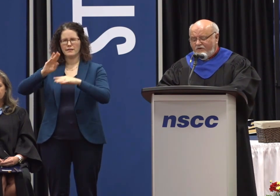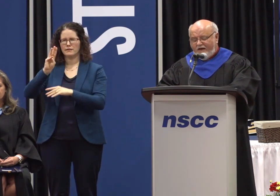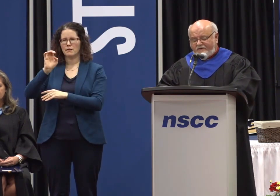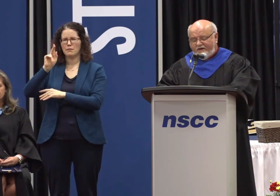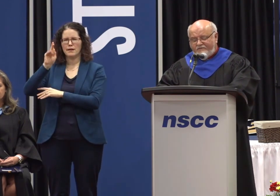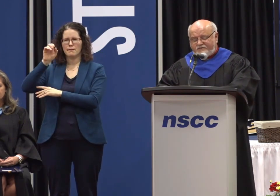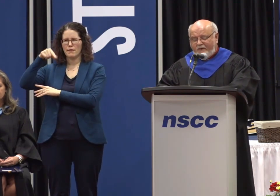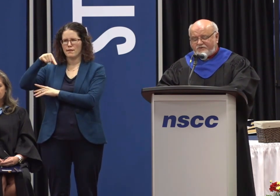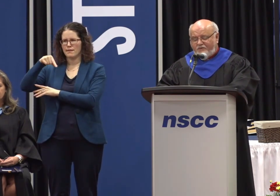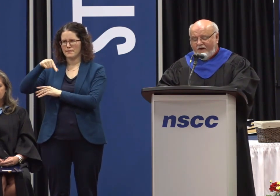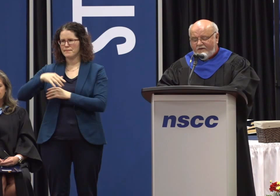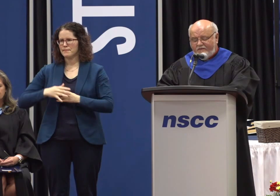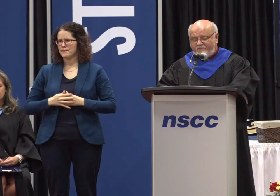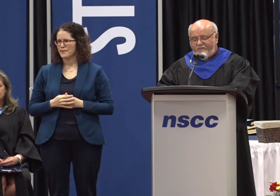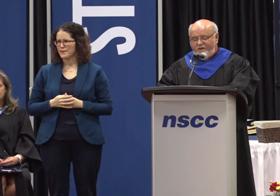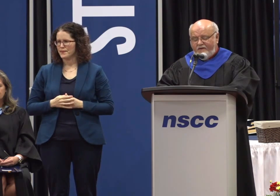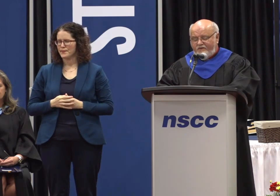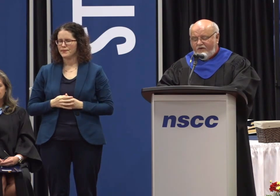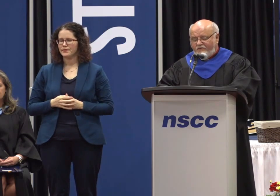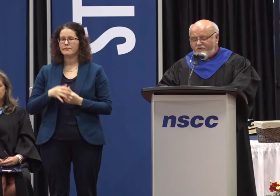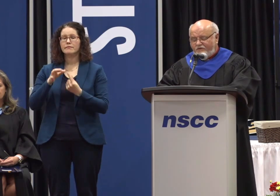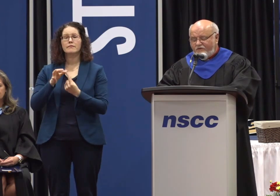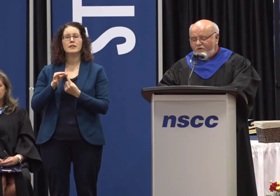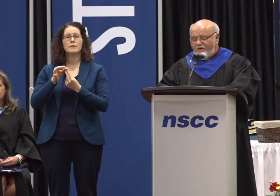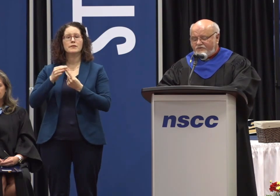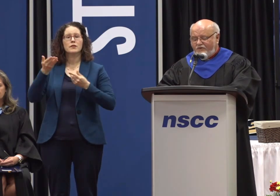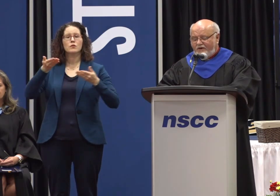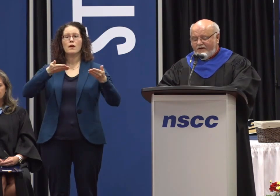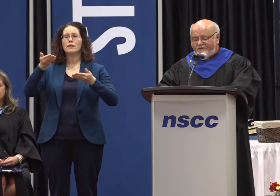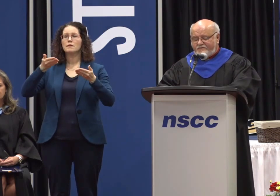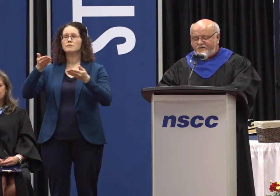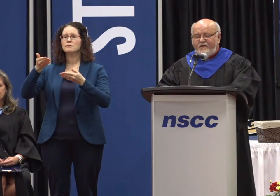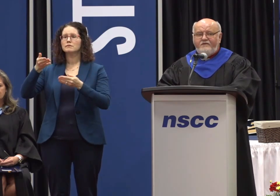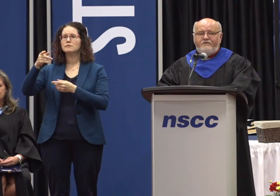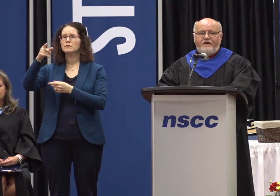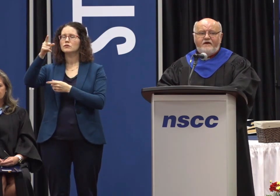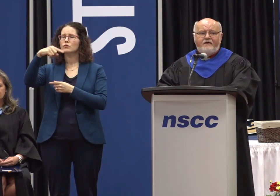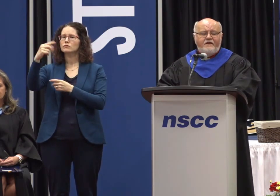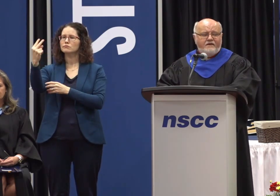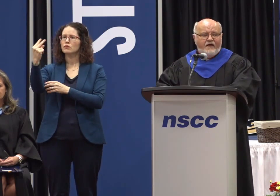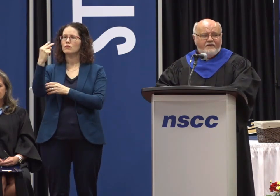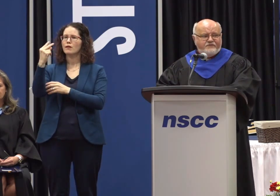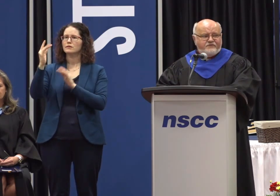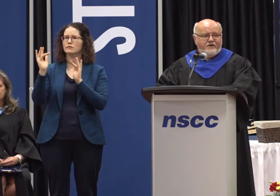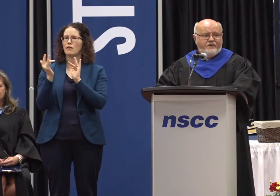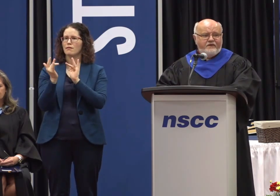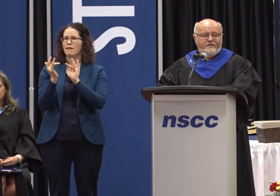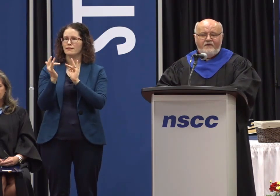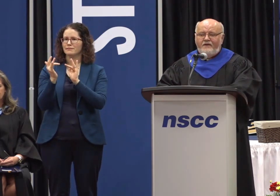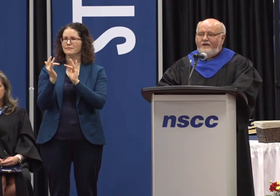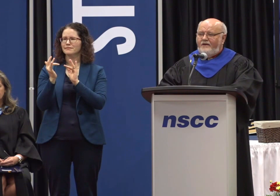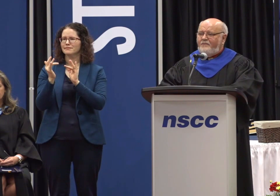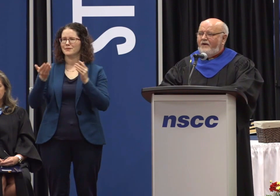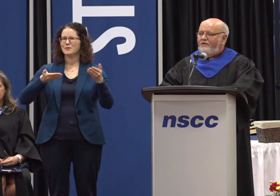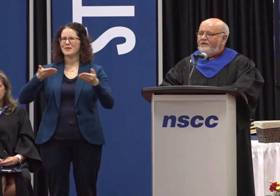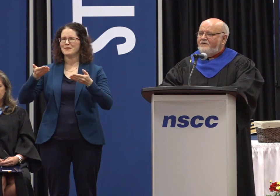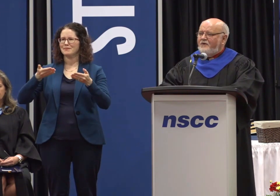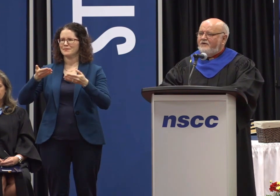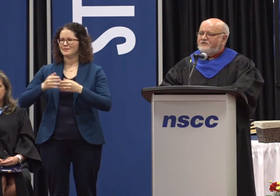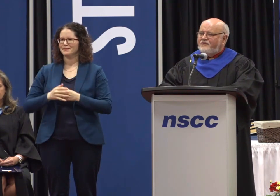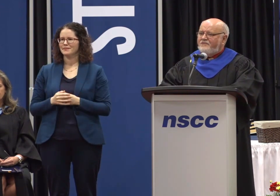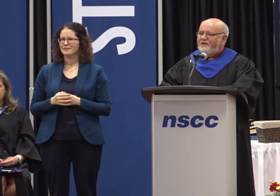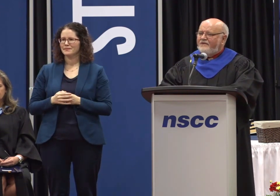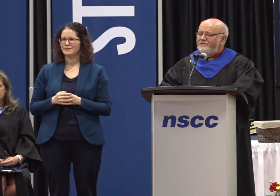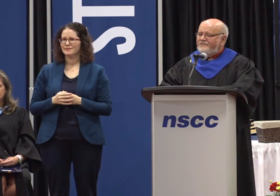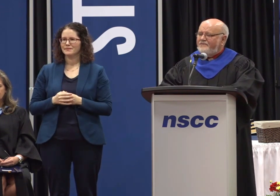would also like to give a special welcome to those of you who are joining us via live streaming. And apparently